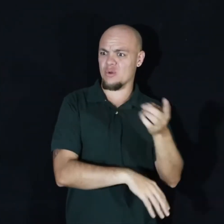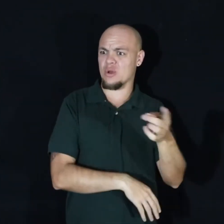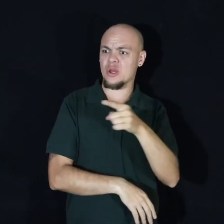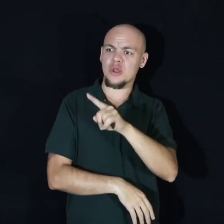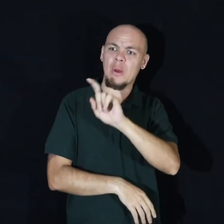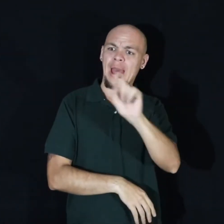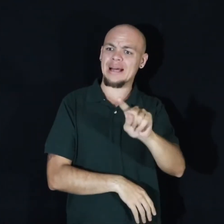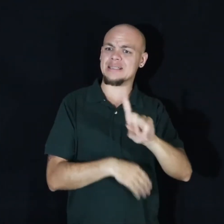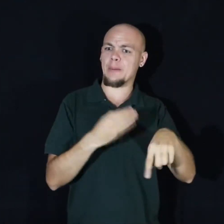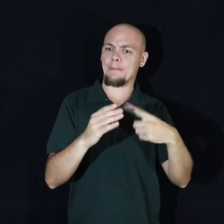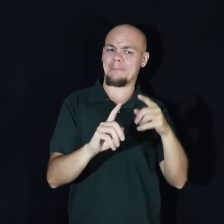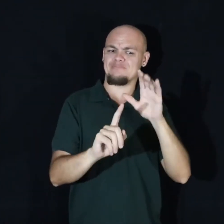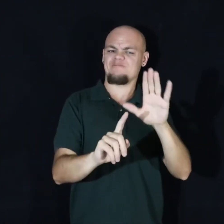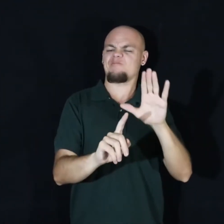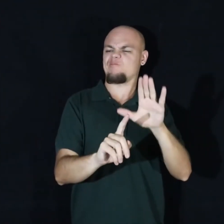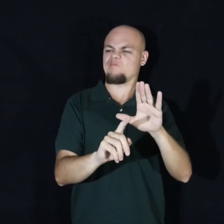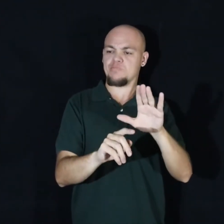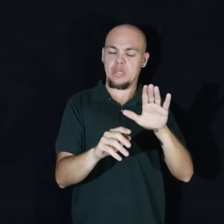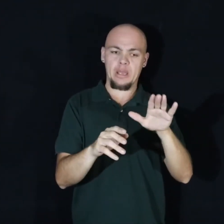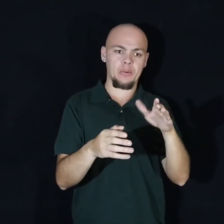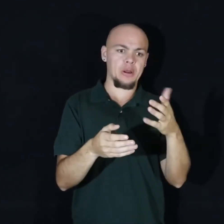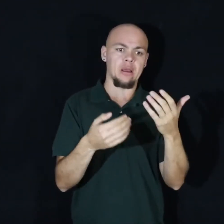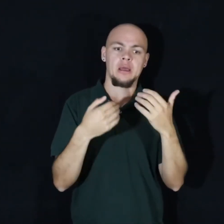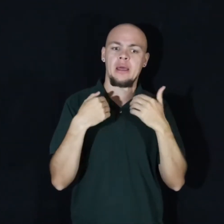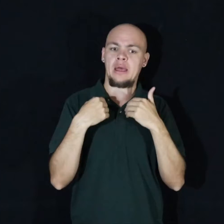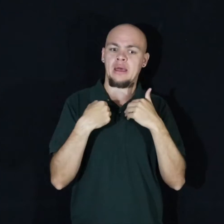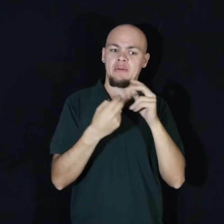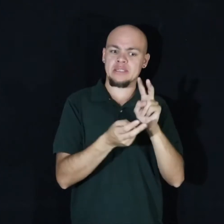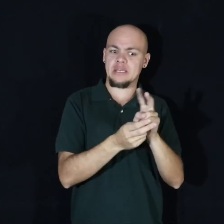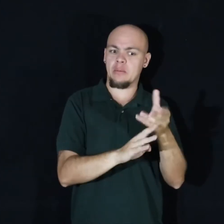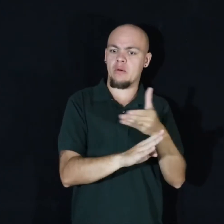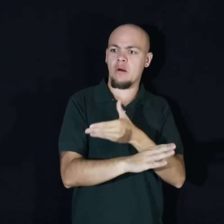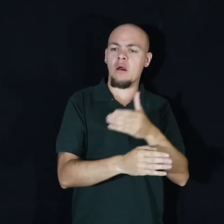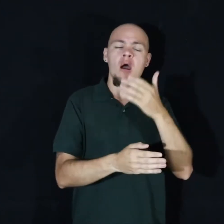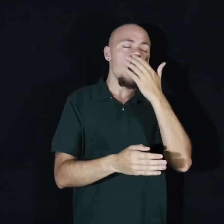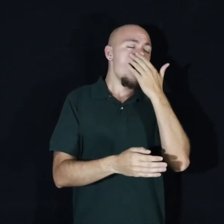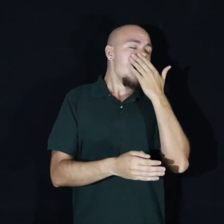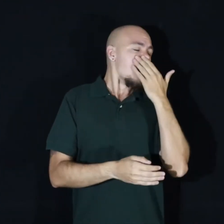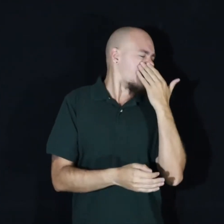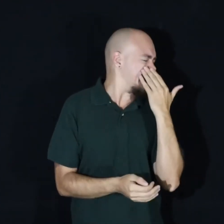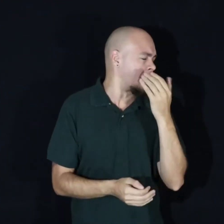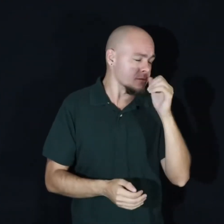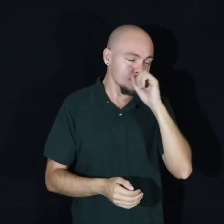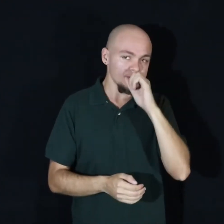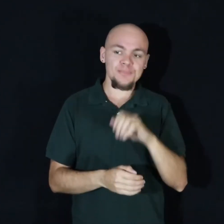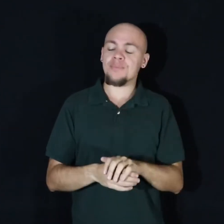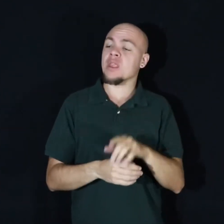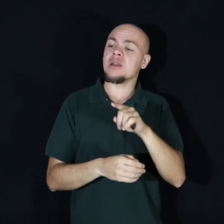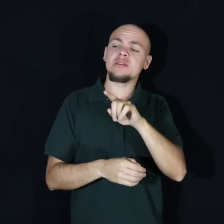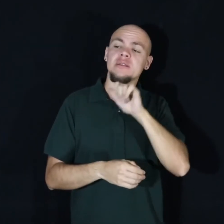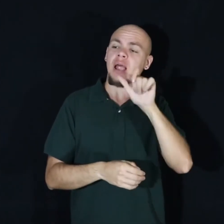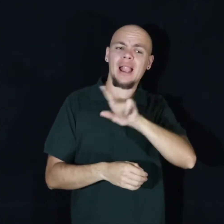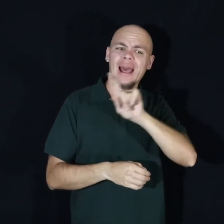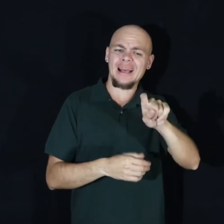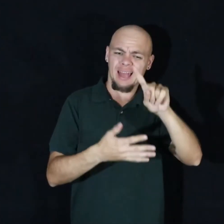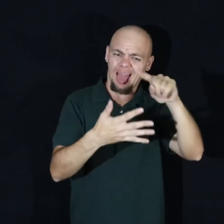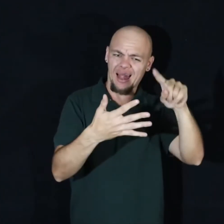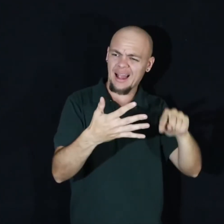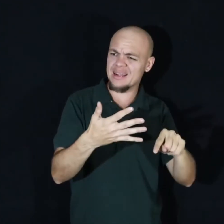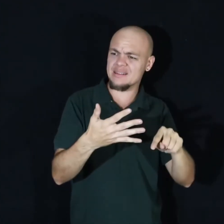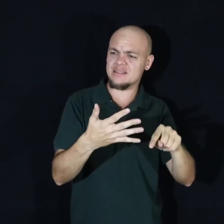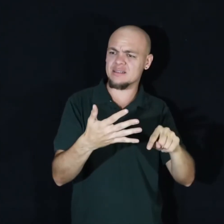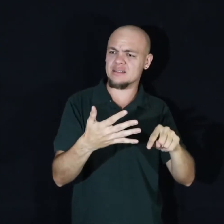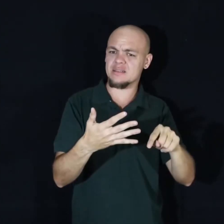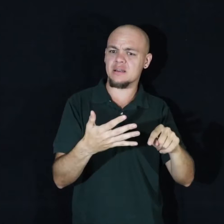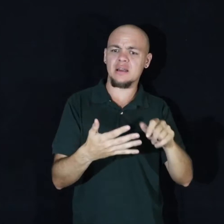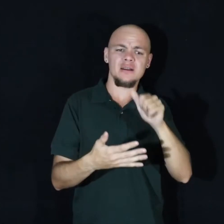don't ask other people. You don't ask couples about whether or not they were sleeping together before they were married. You don't ask about, what's